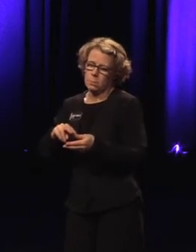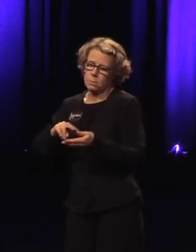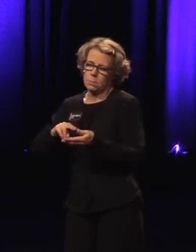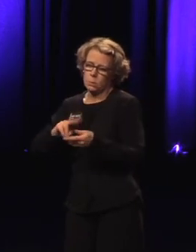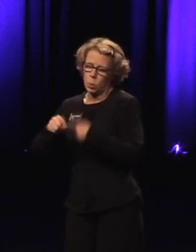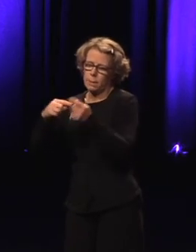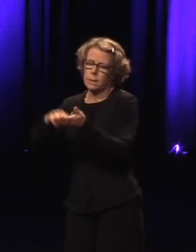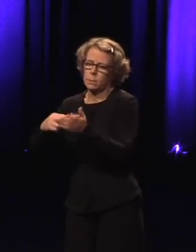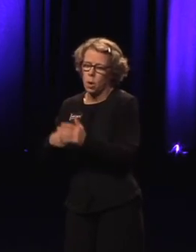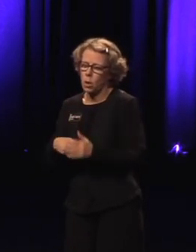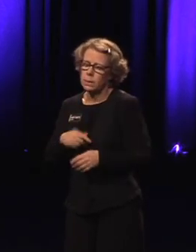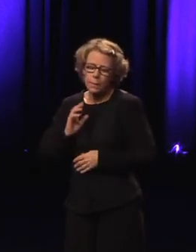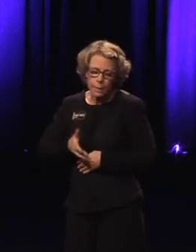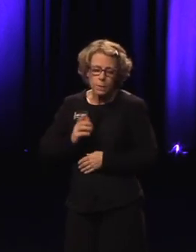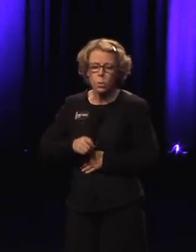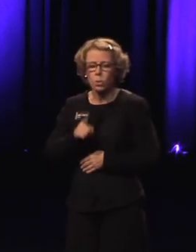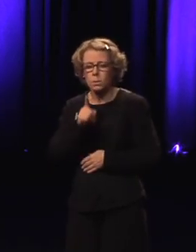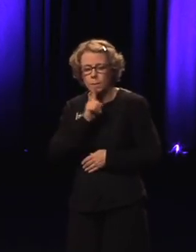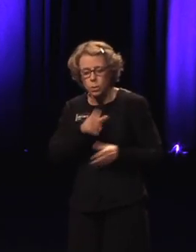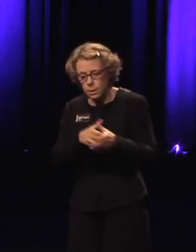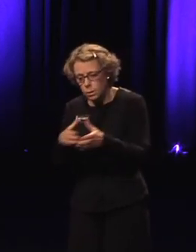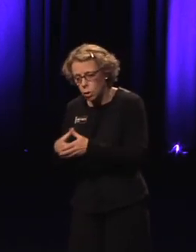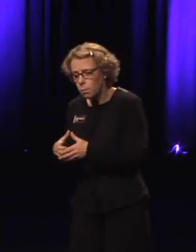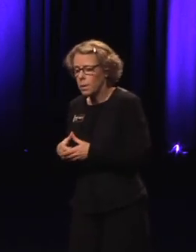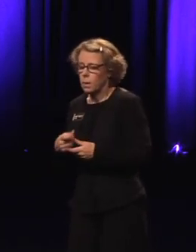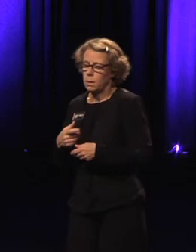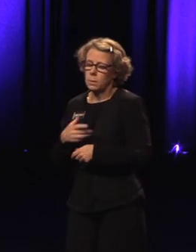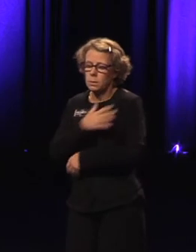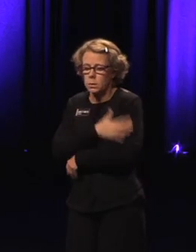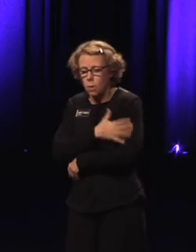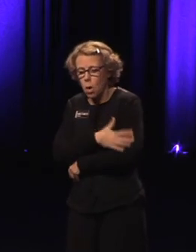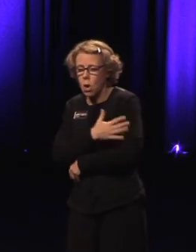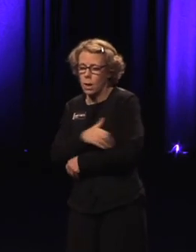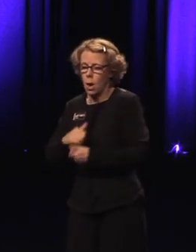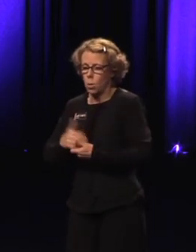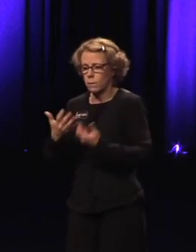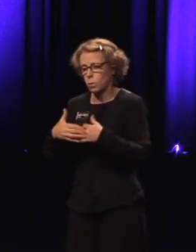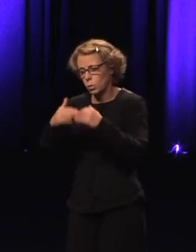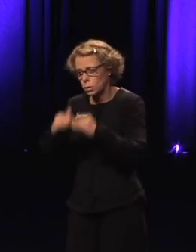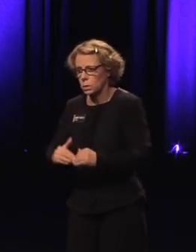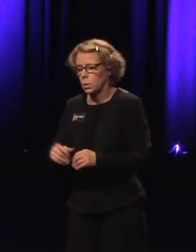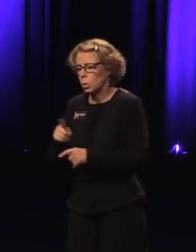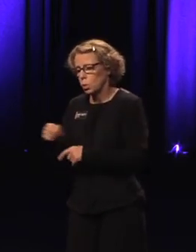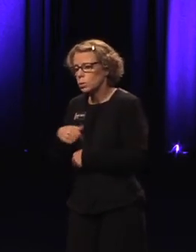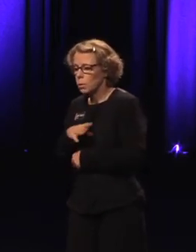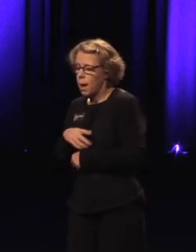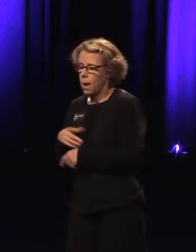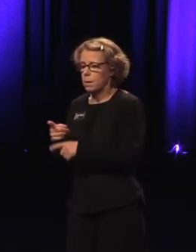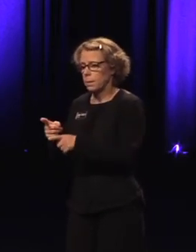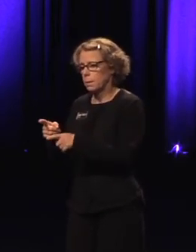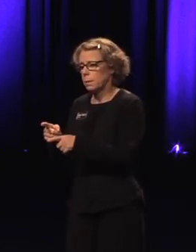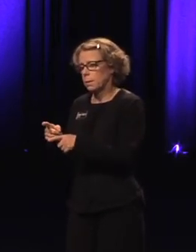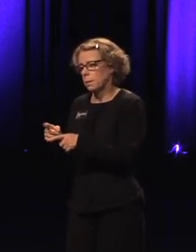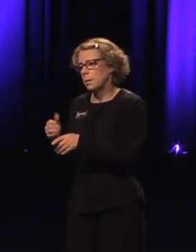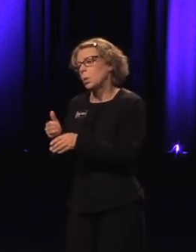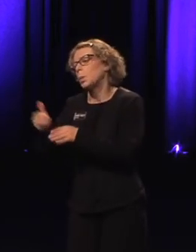minorities, indigenous people, and the voices from the most excluded and vulnerable groups.